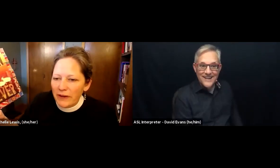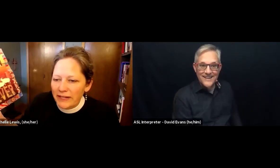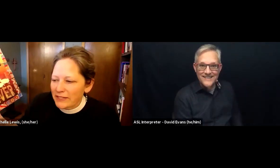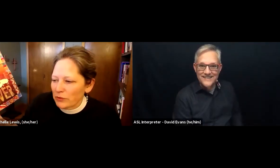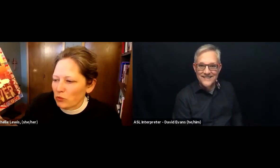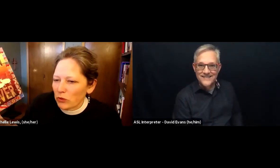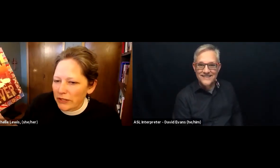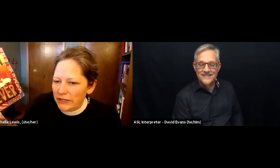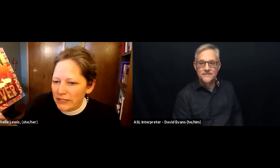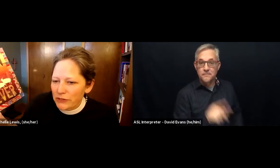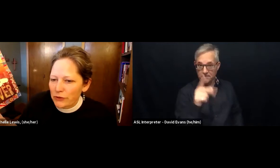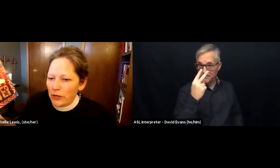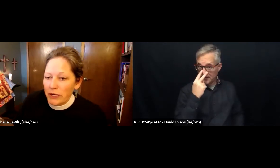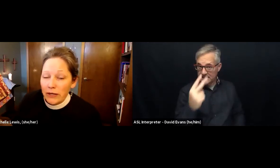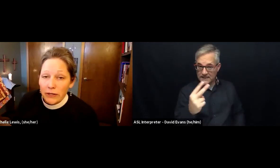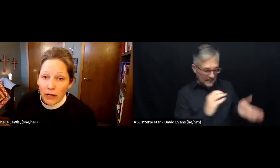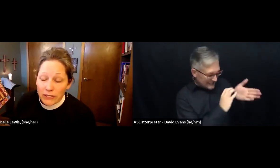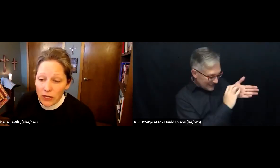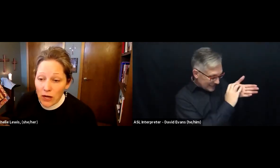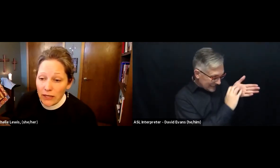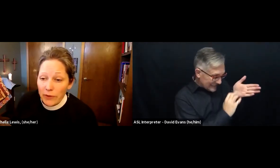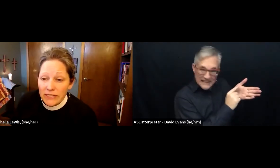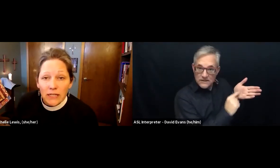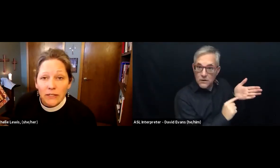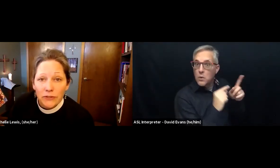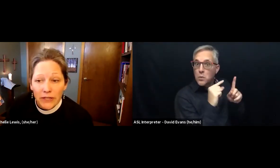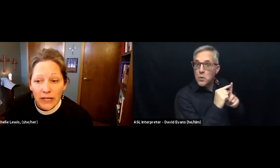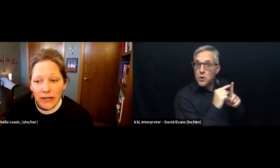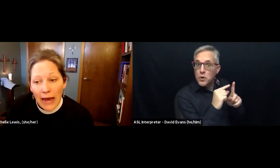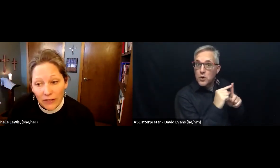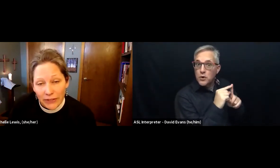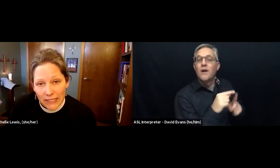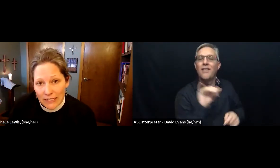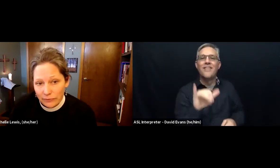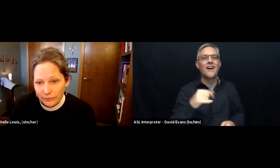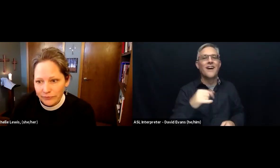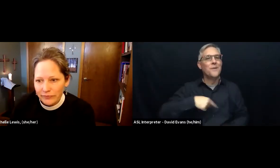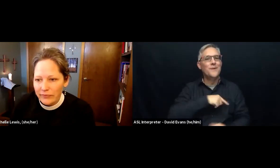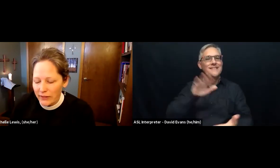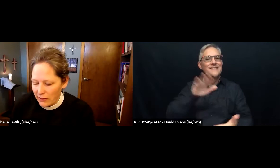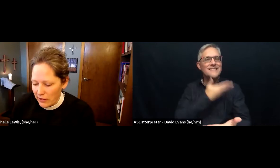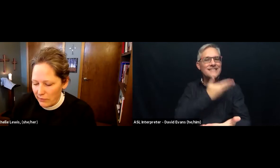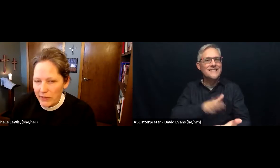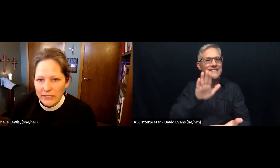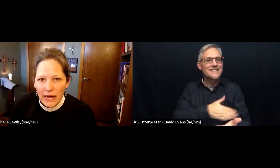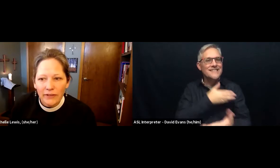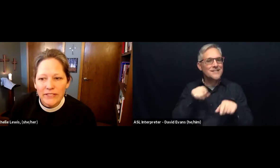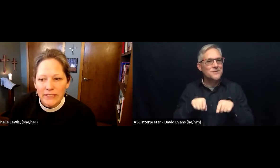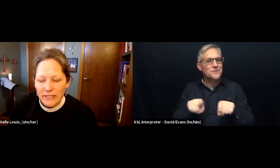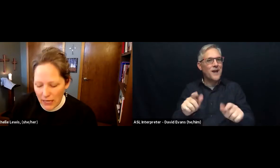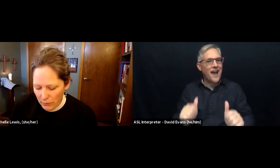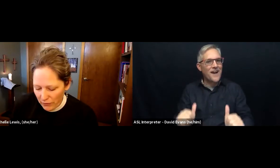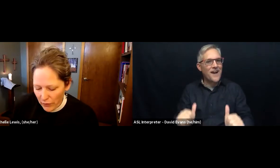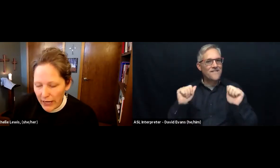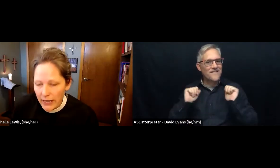and we'll find some words to a song that we sing during Advent. Because Advent